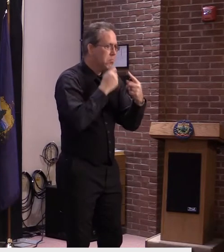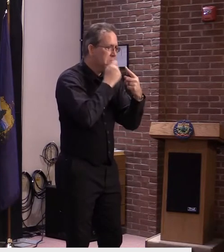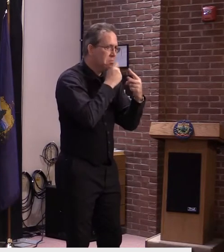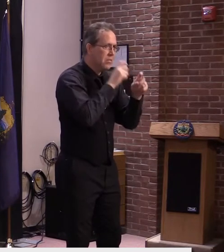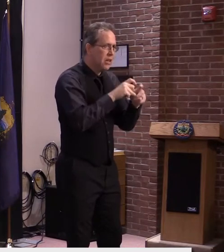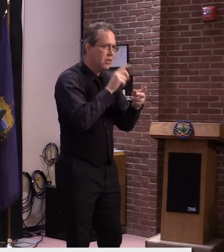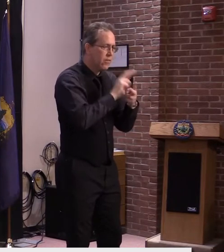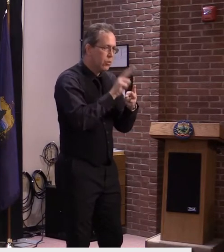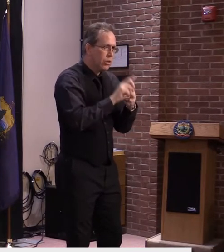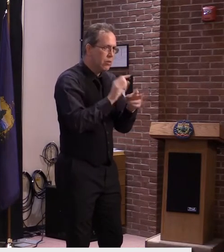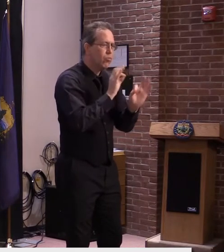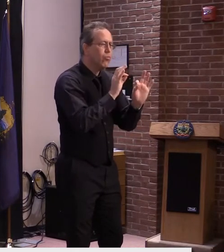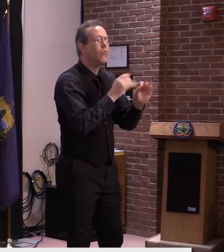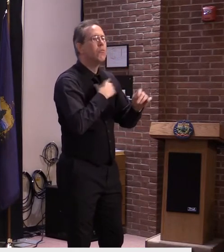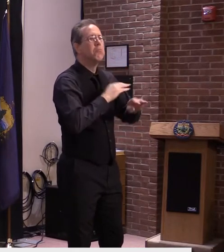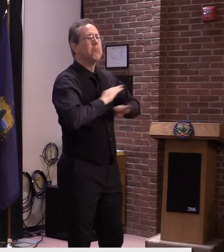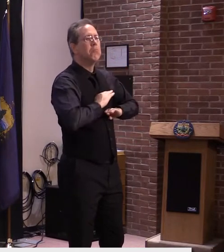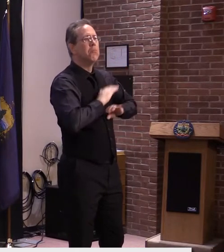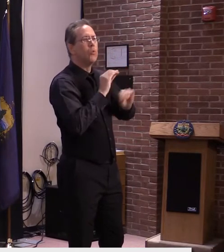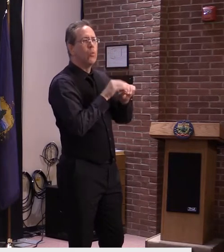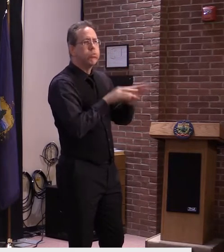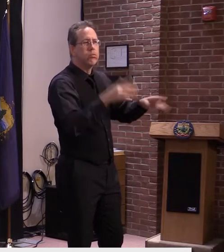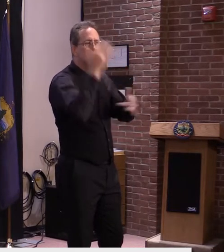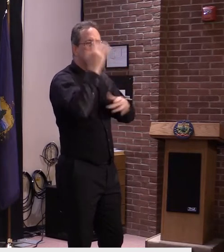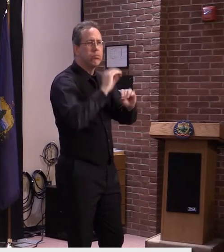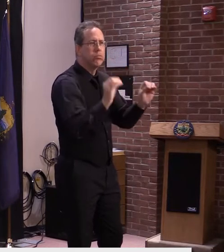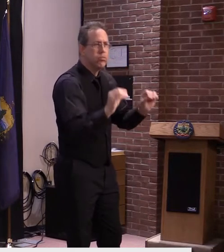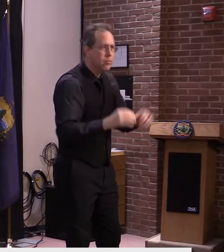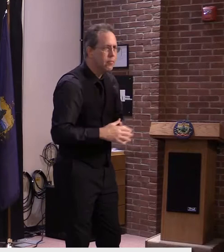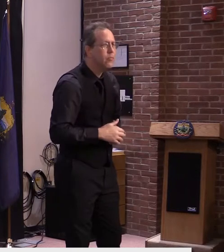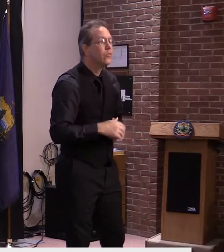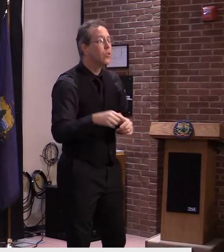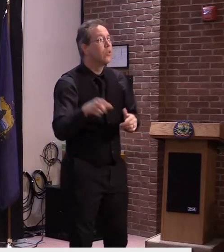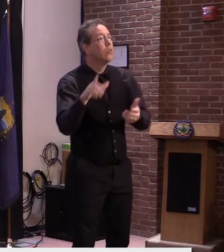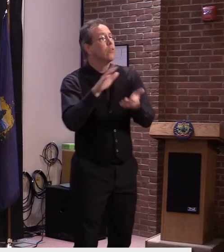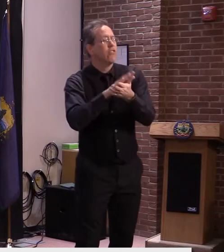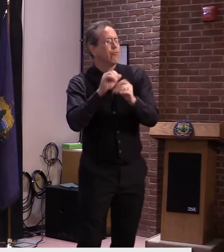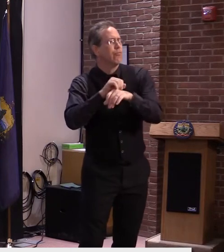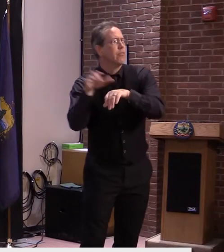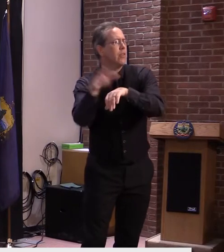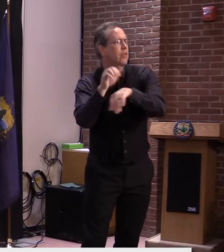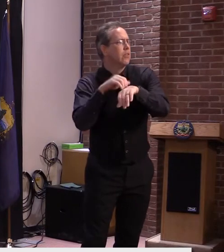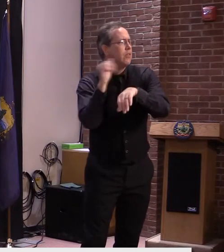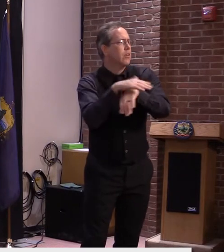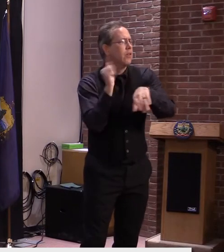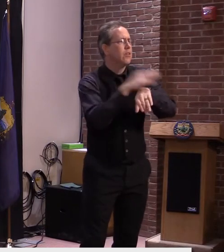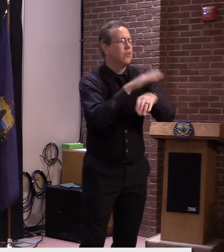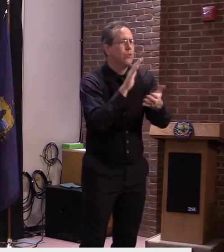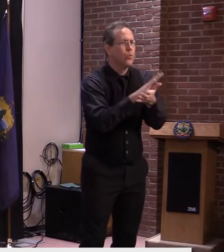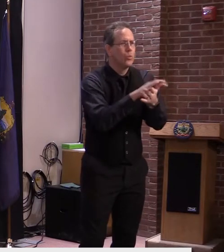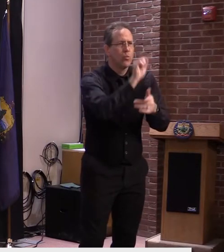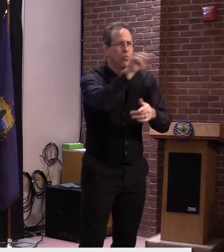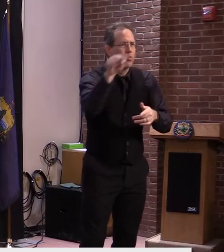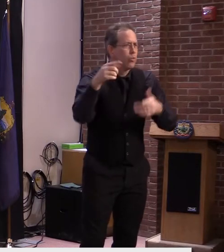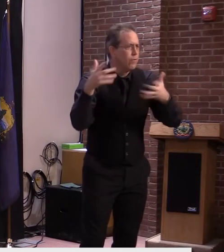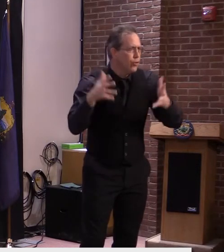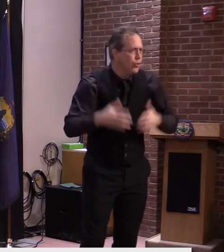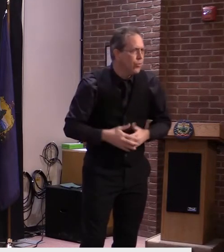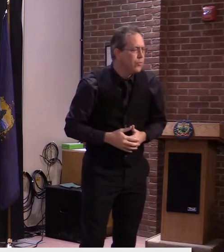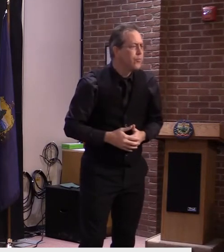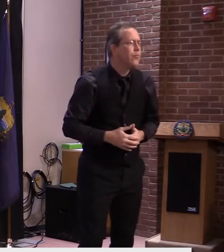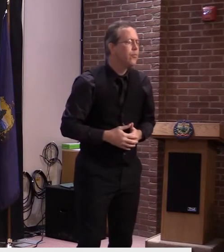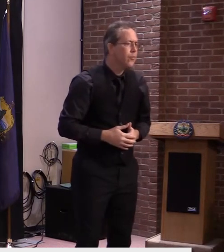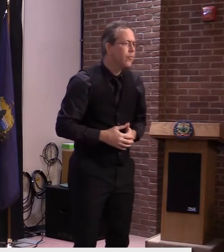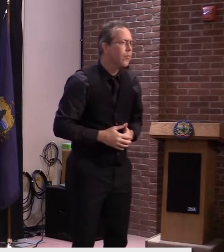test kits will be delivered to school districts for this purpose, and participation in the program from the perspective of the school staff